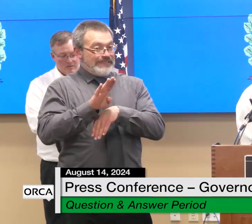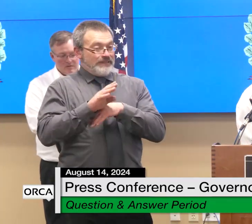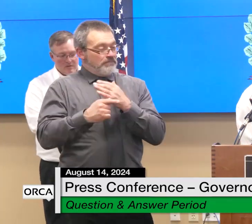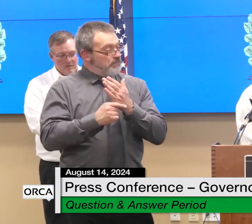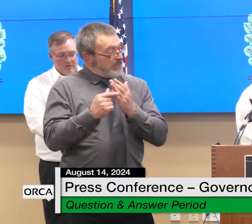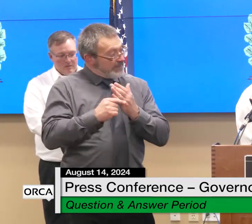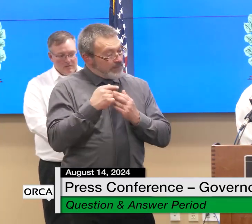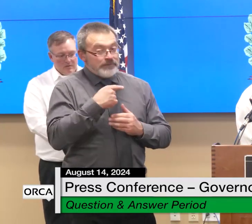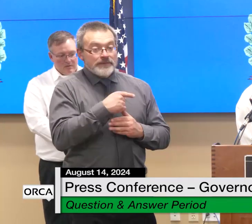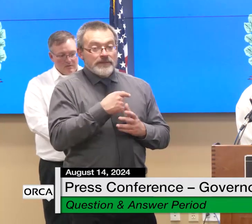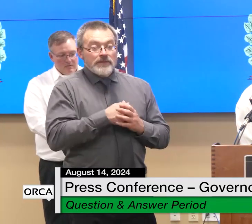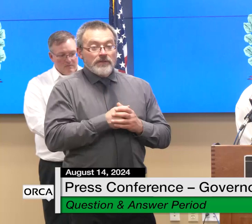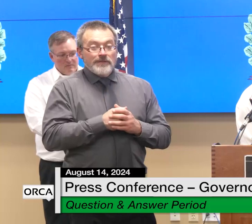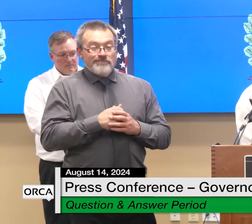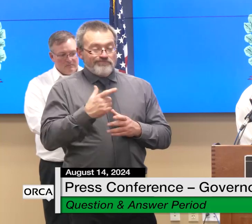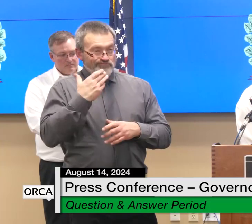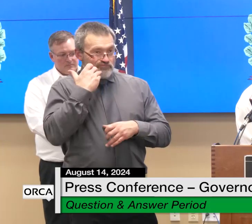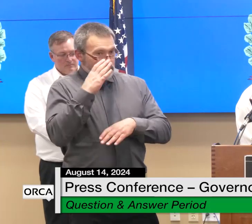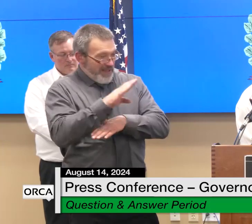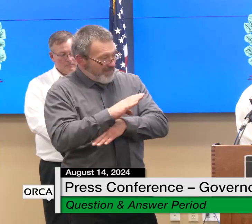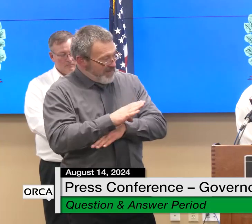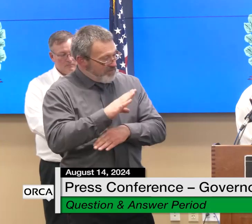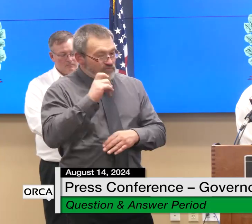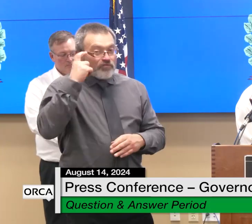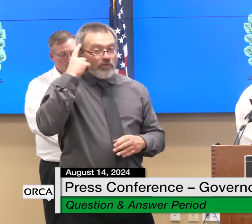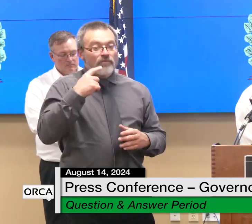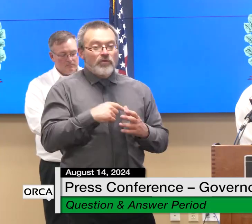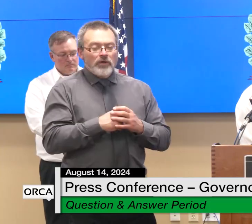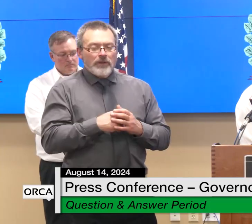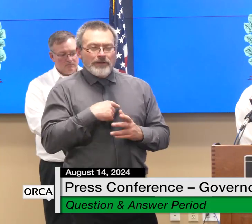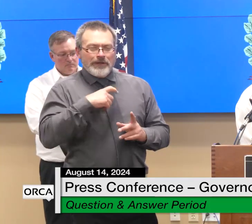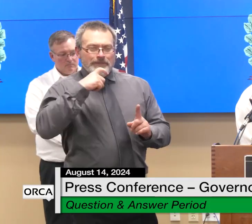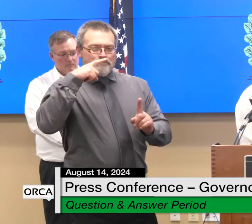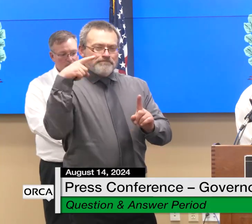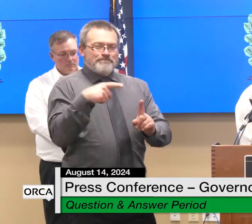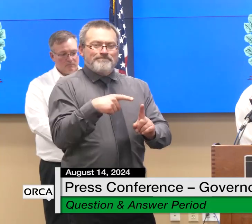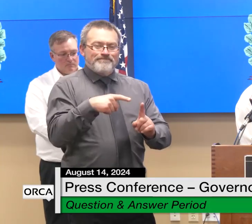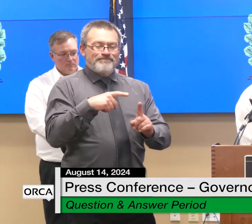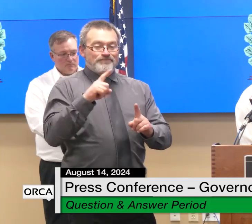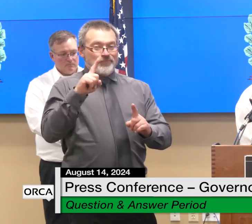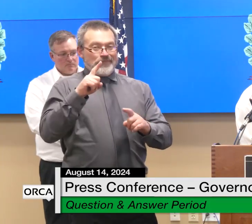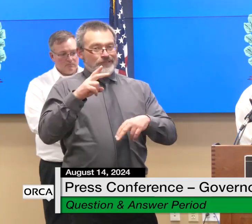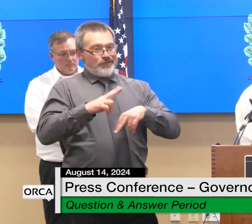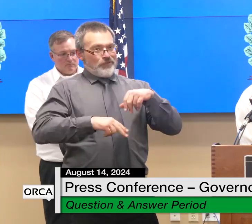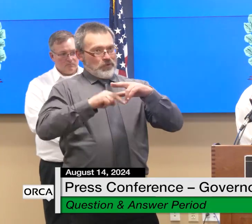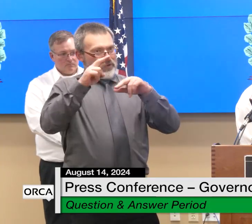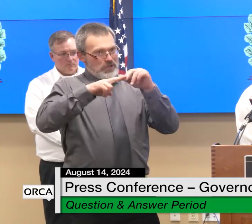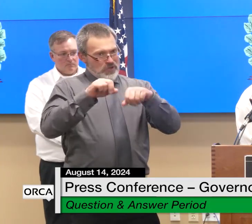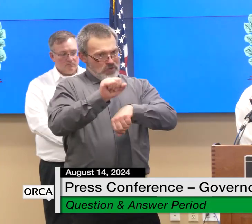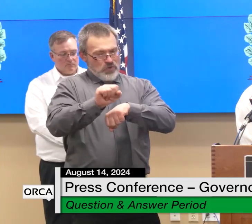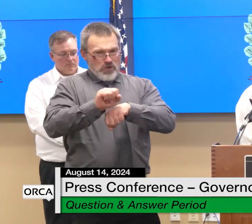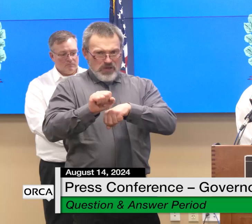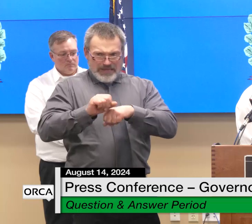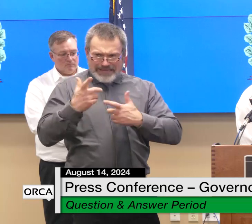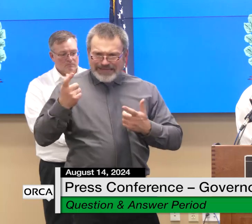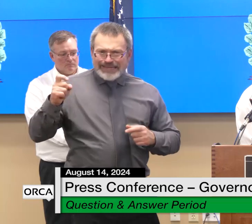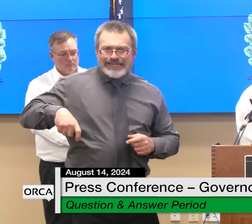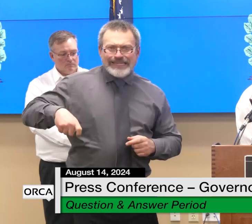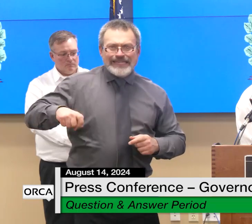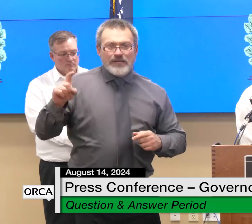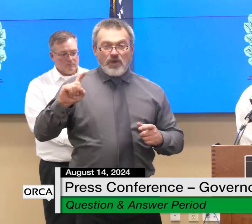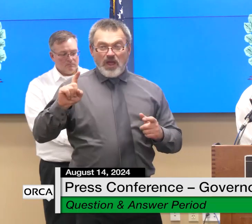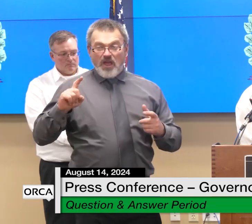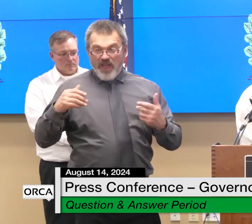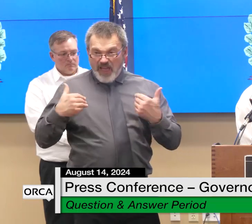We'll go to the phones. Tim McQuiston, Vermont Business Magazine. Good afternoon, Governor. I wonder about all the construction work that needs to be done. There's going to be, there's money available.